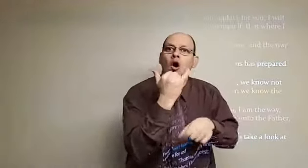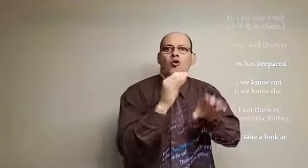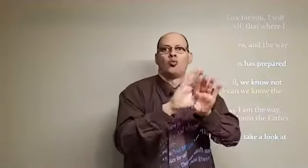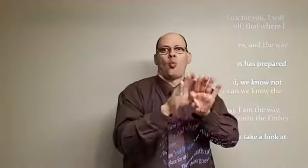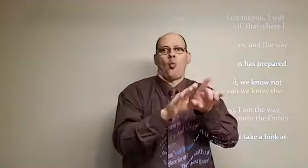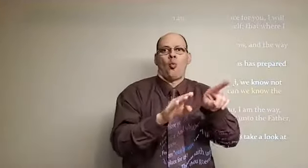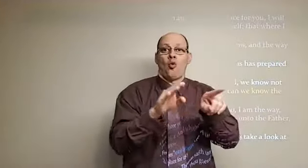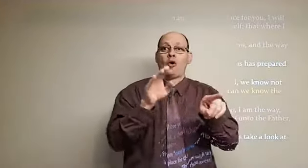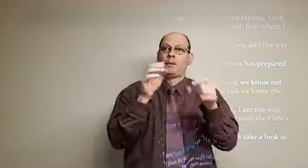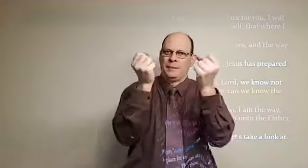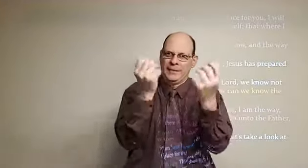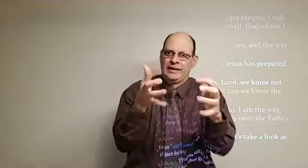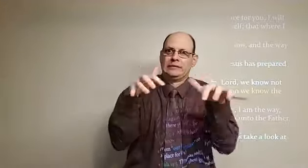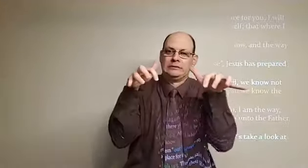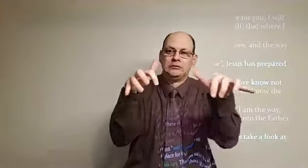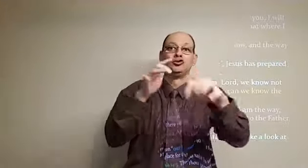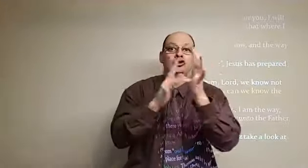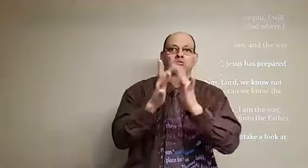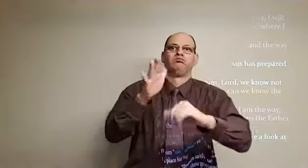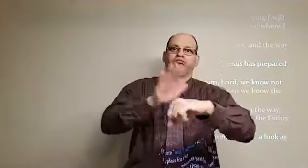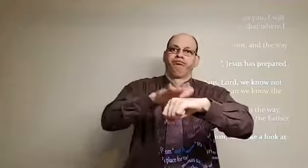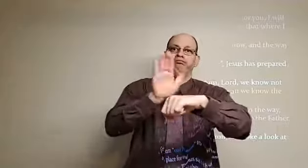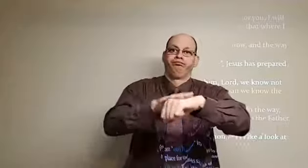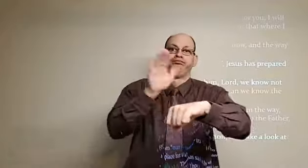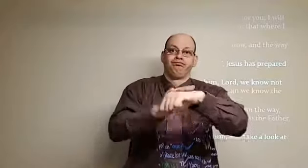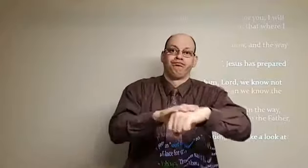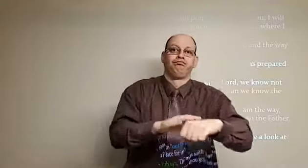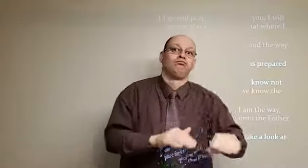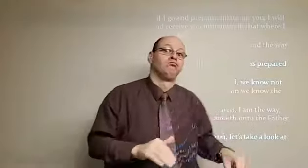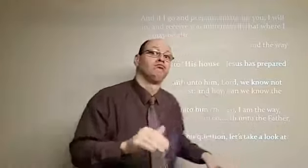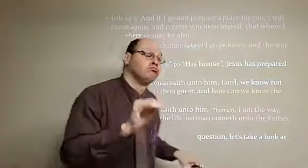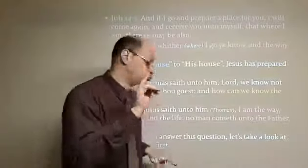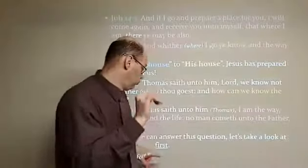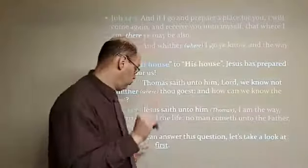forth they will draw you away Satan will use that as a tool to draw you away from the truth